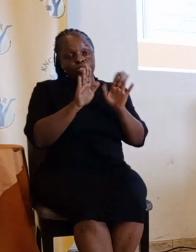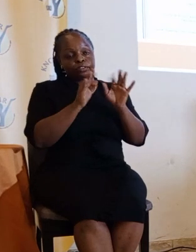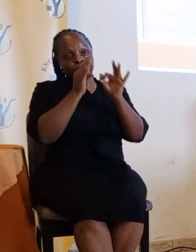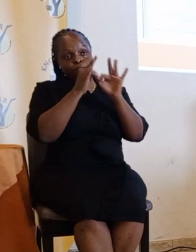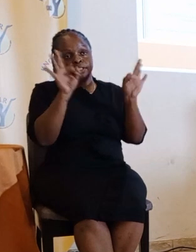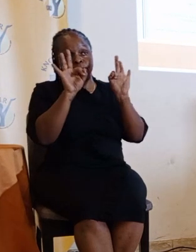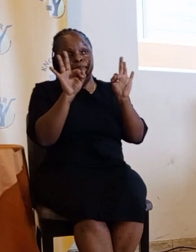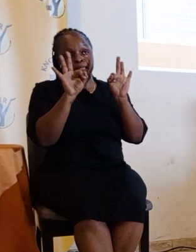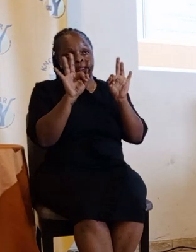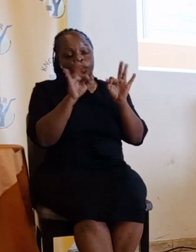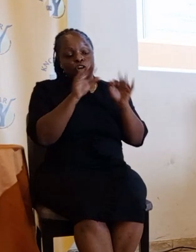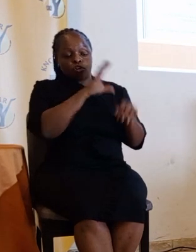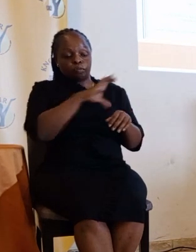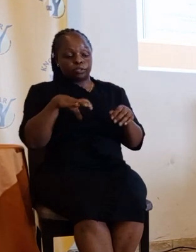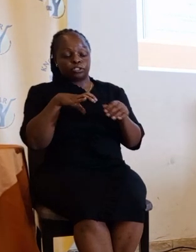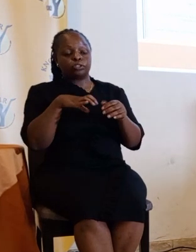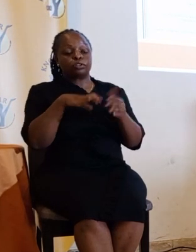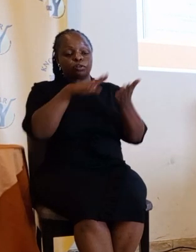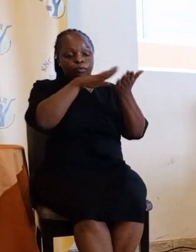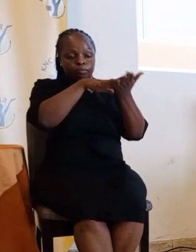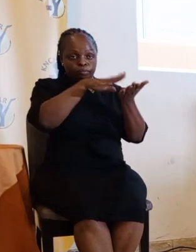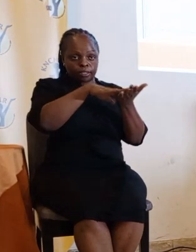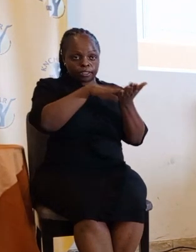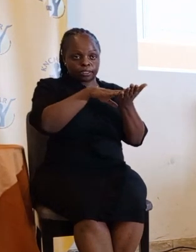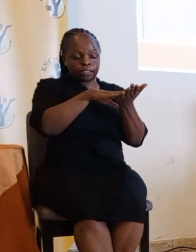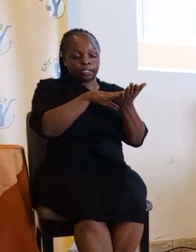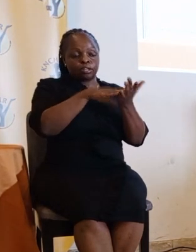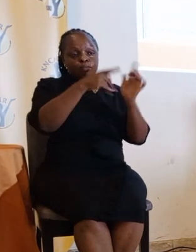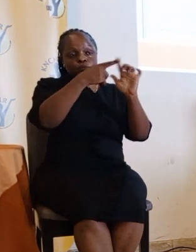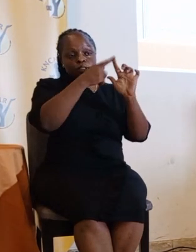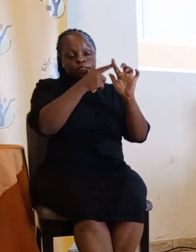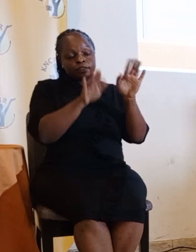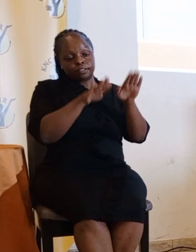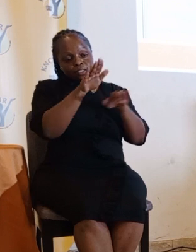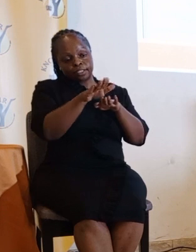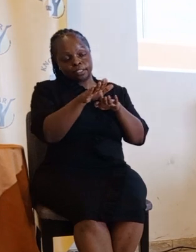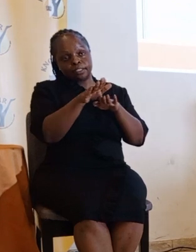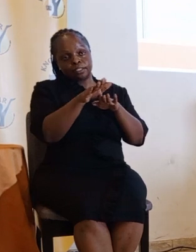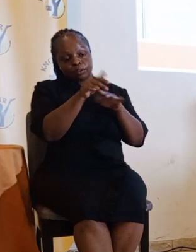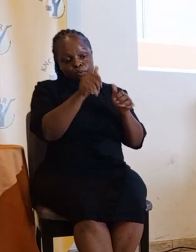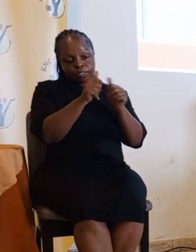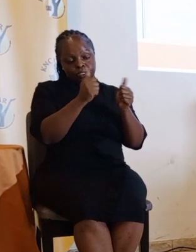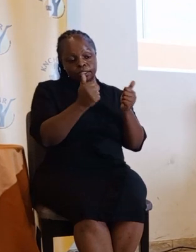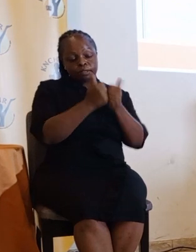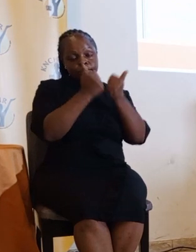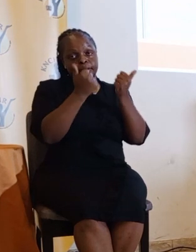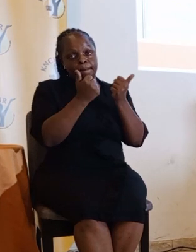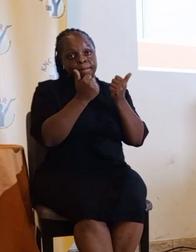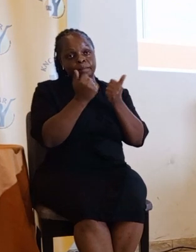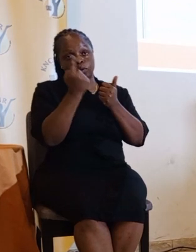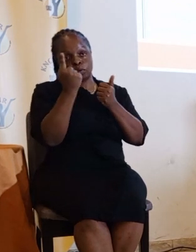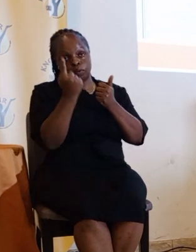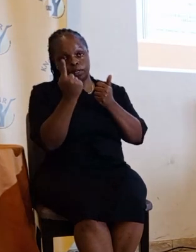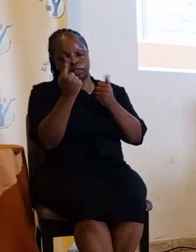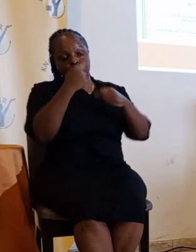freedoms. The Commission commends the following positive strides so far undertaken. One